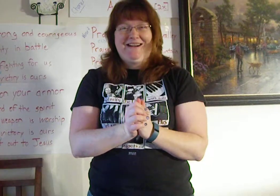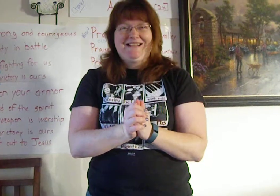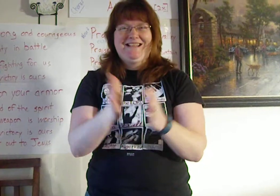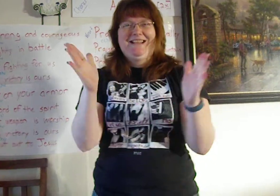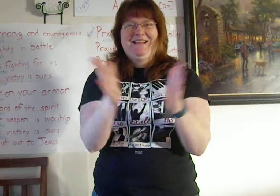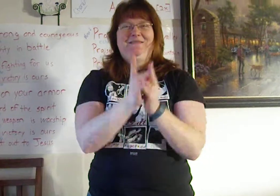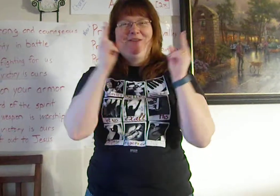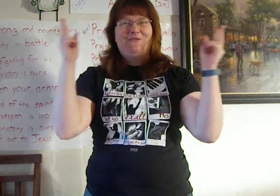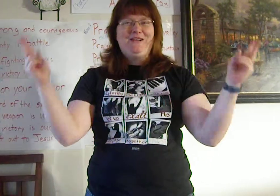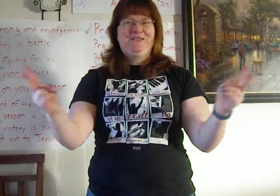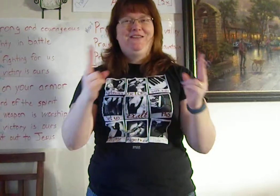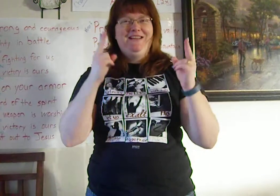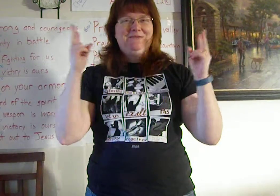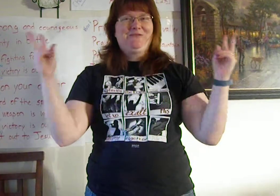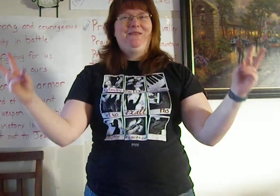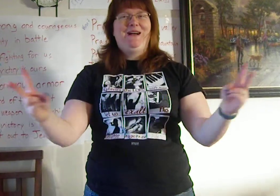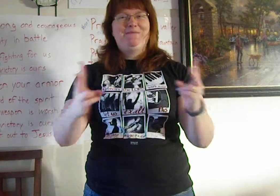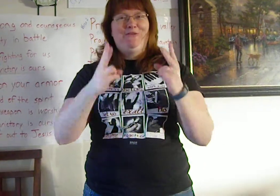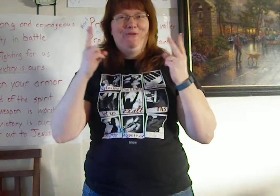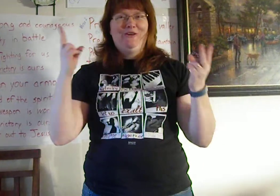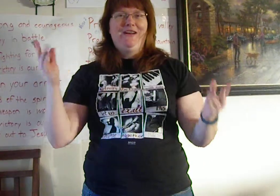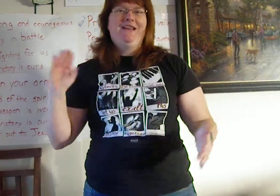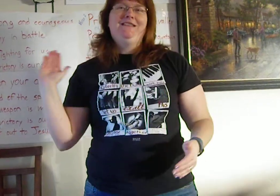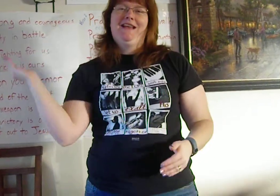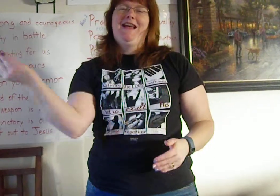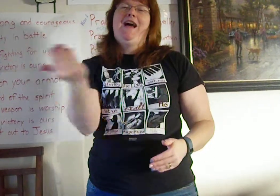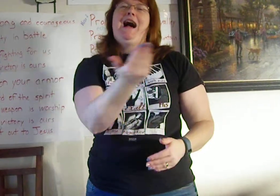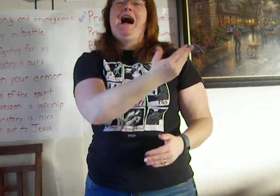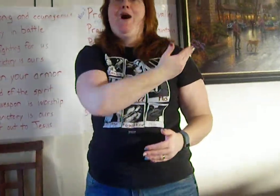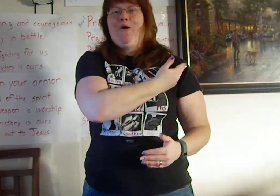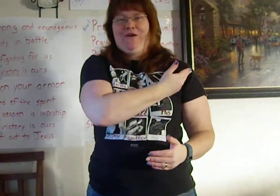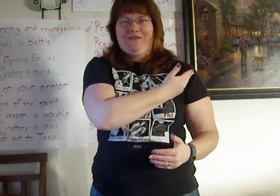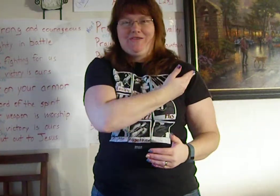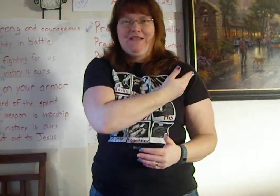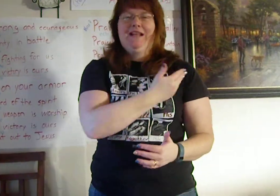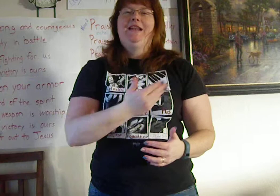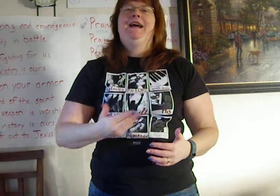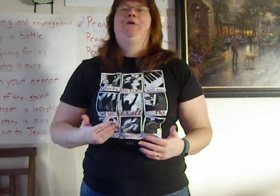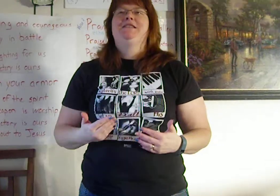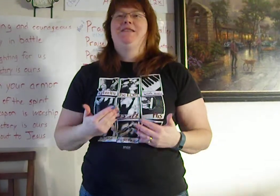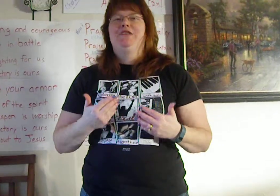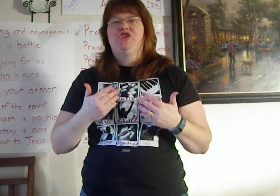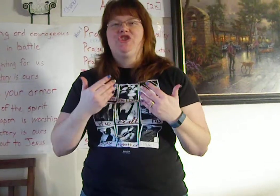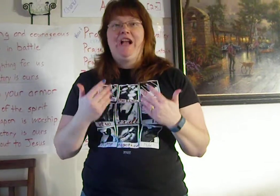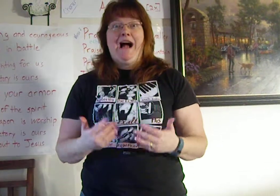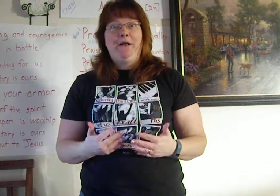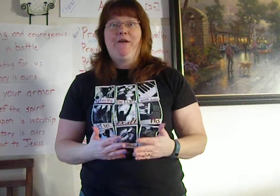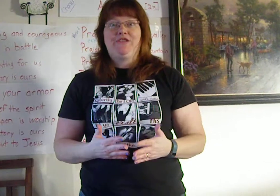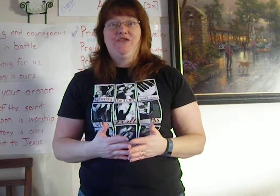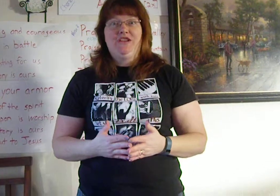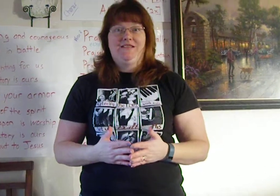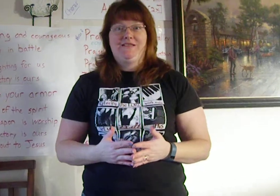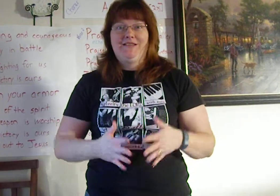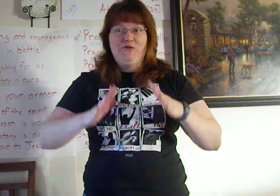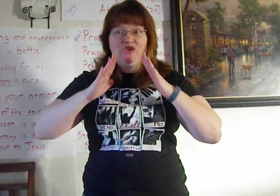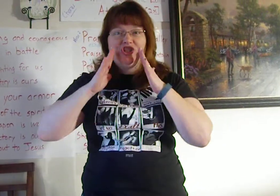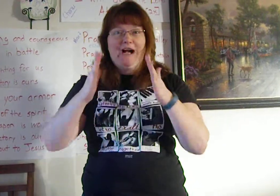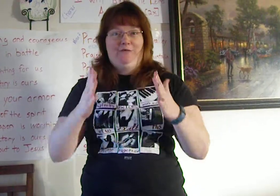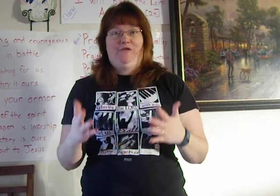ours. The victory, which we've done before, is ours. Now it's shout out to Jesus, and you shout